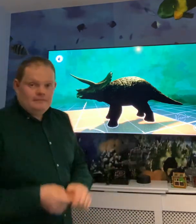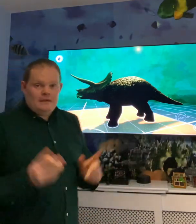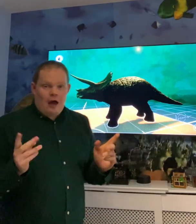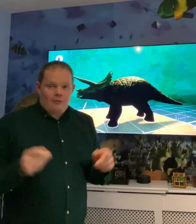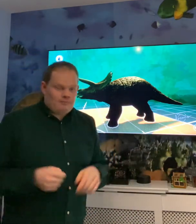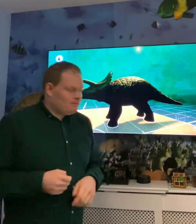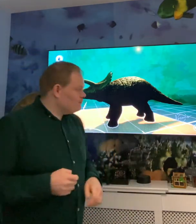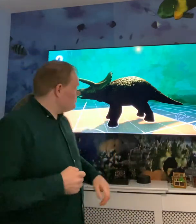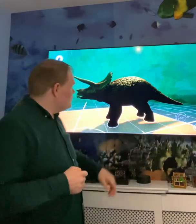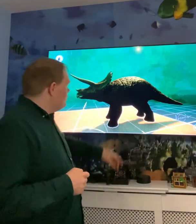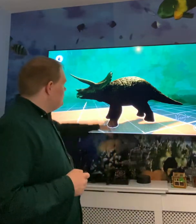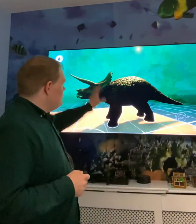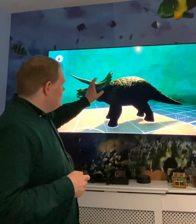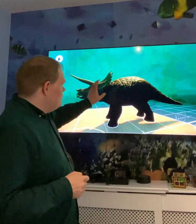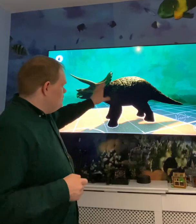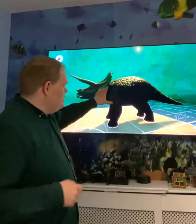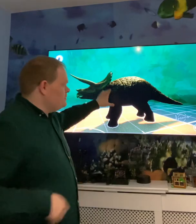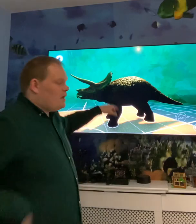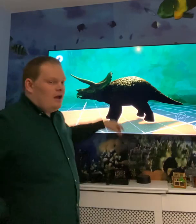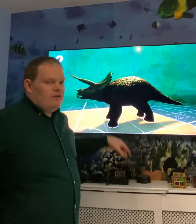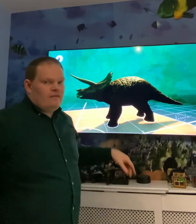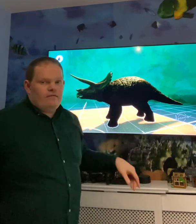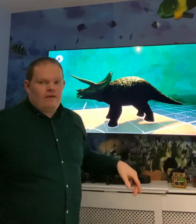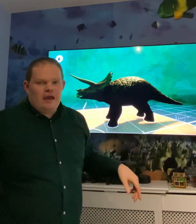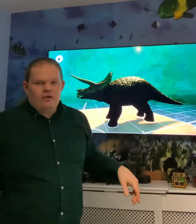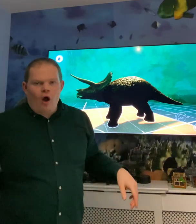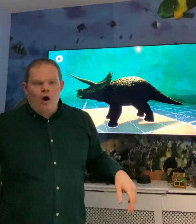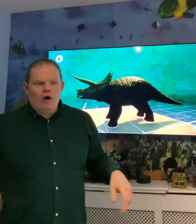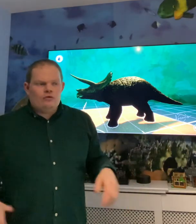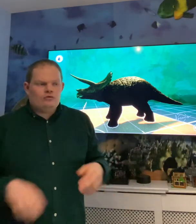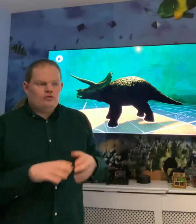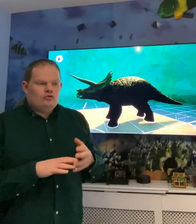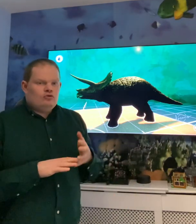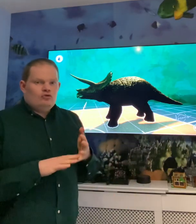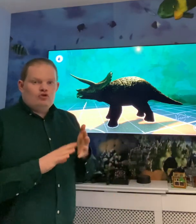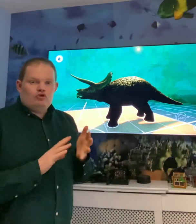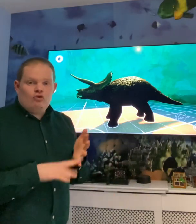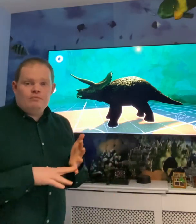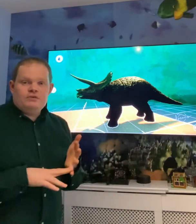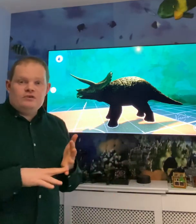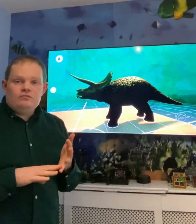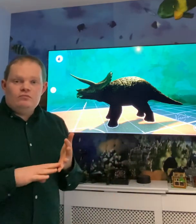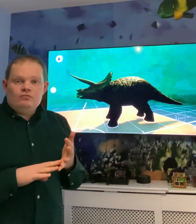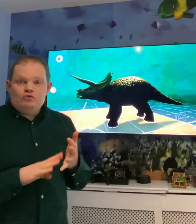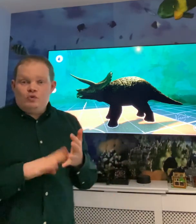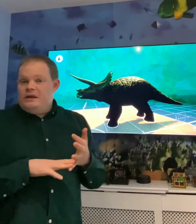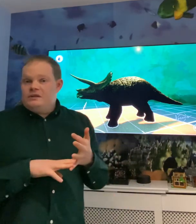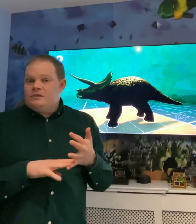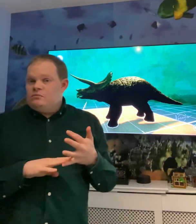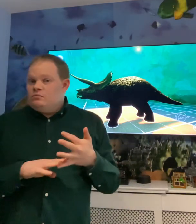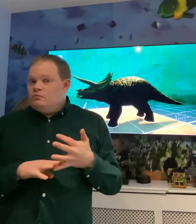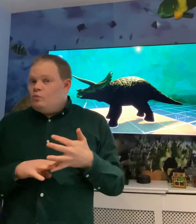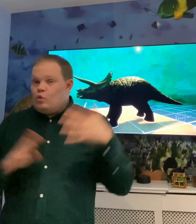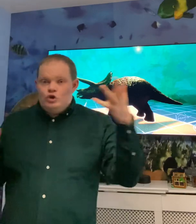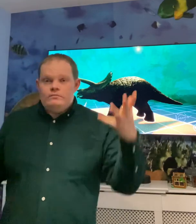Now, these guys fed on shrubs, twigs, wood,